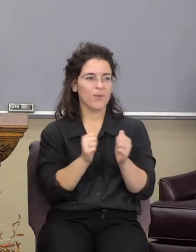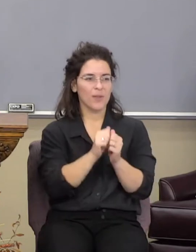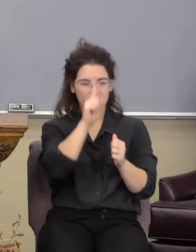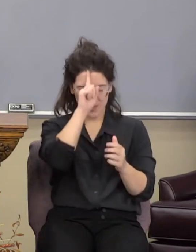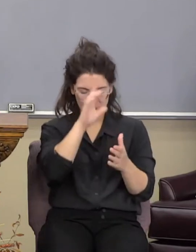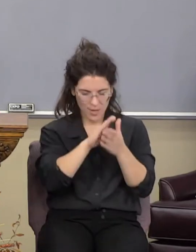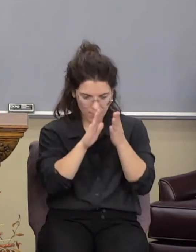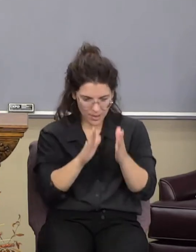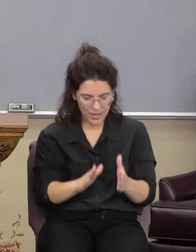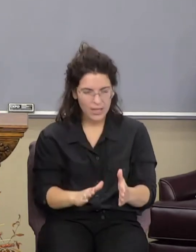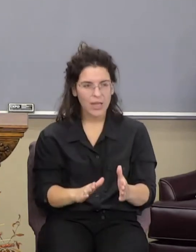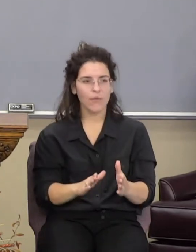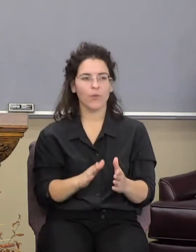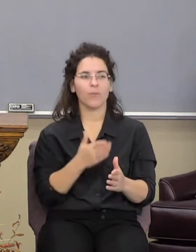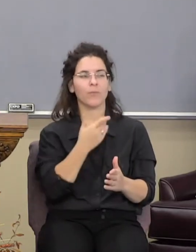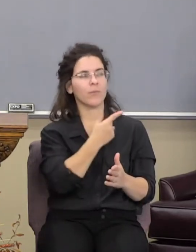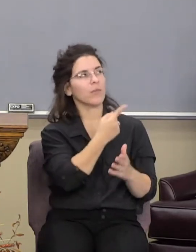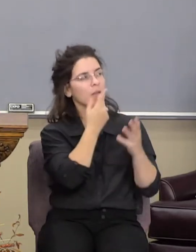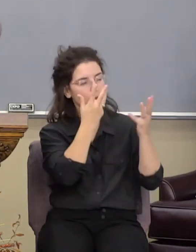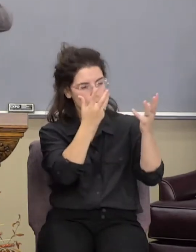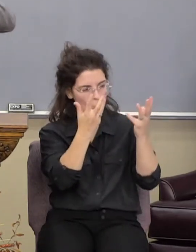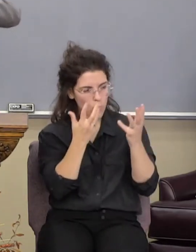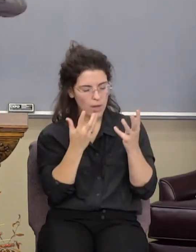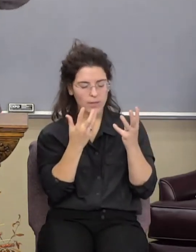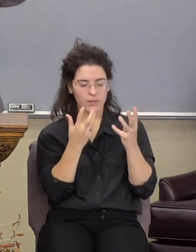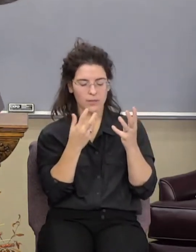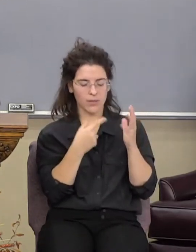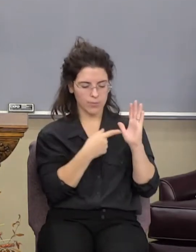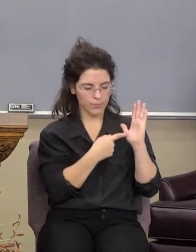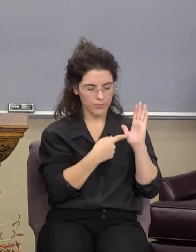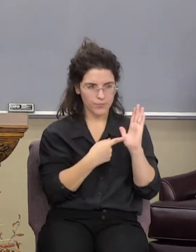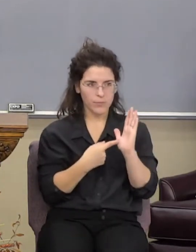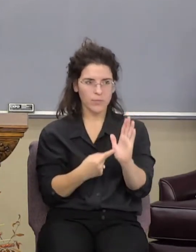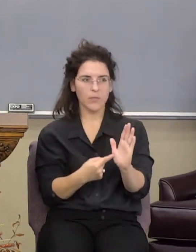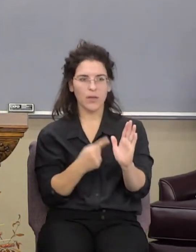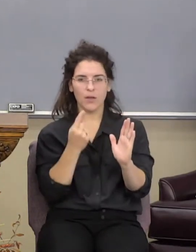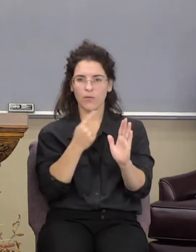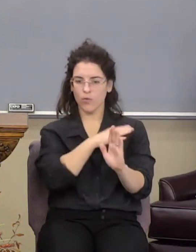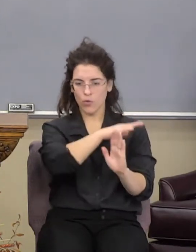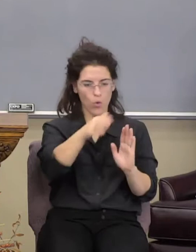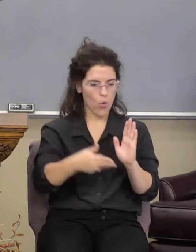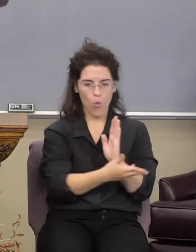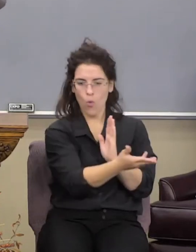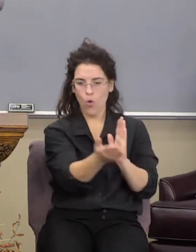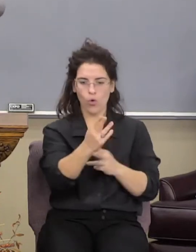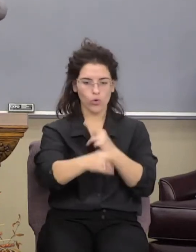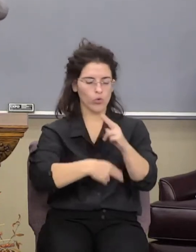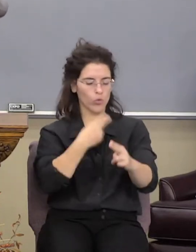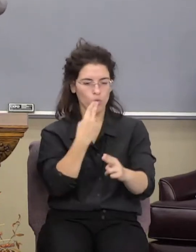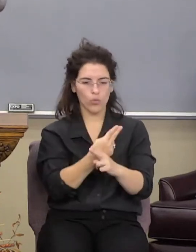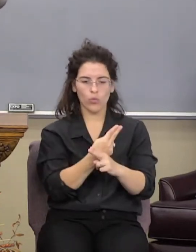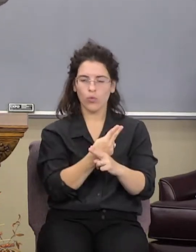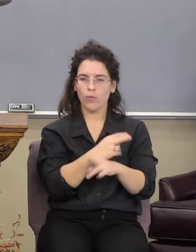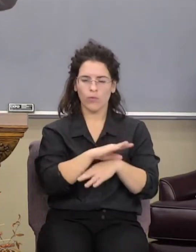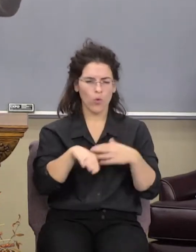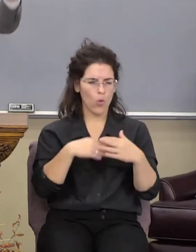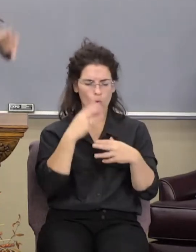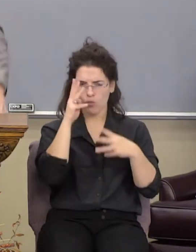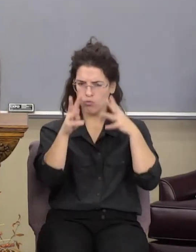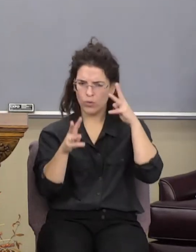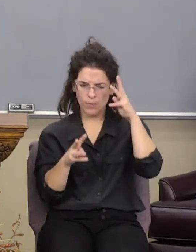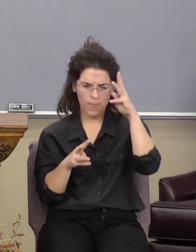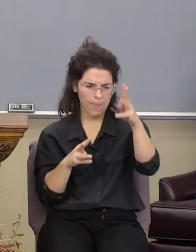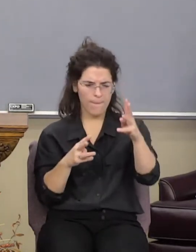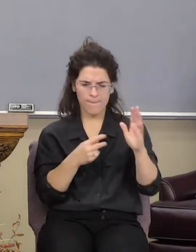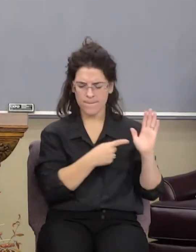believer, He wants to put on display for the entire universe, for the entire creation.